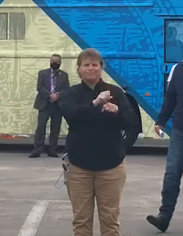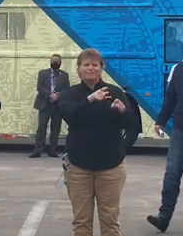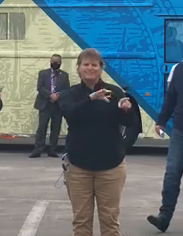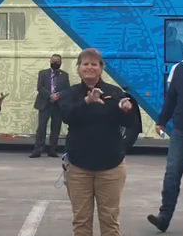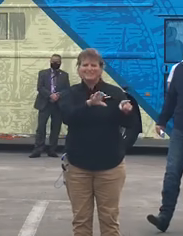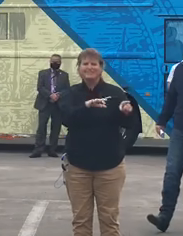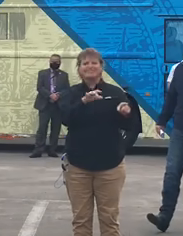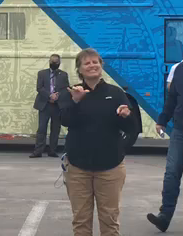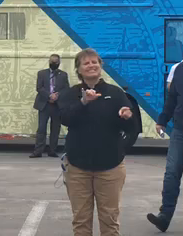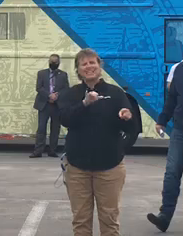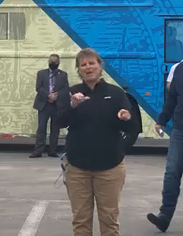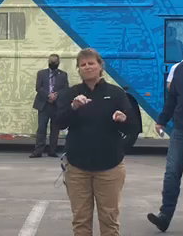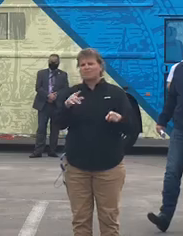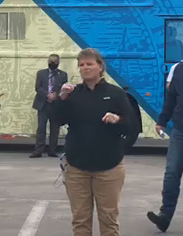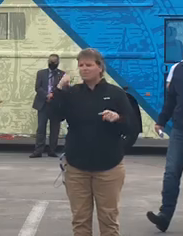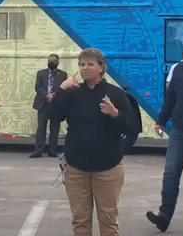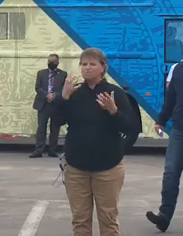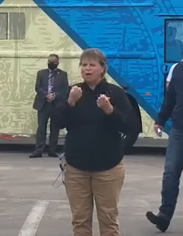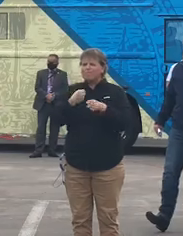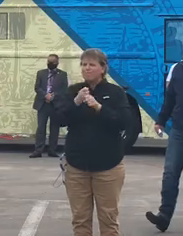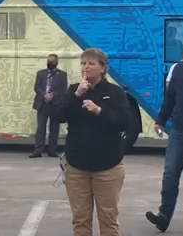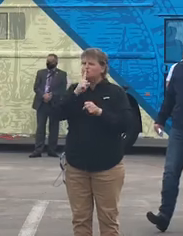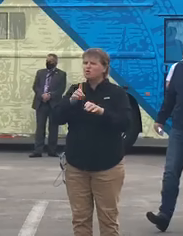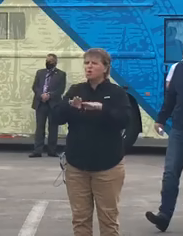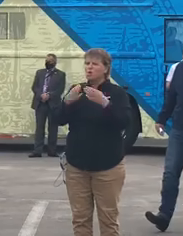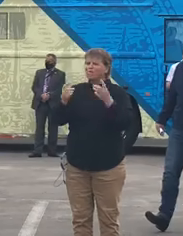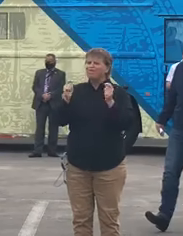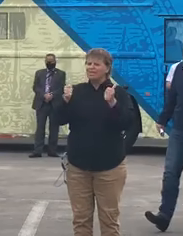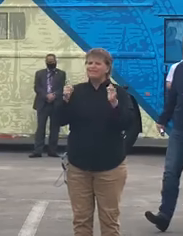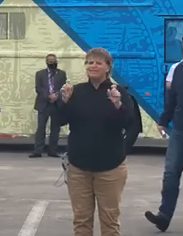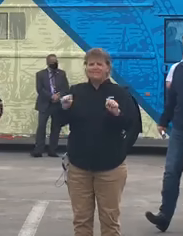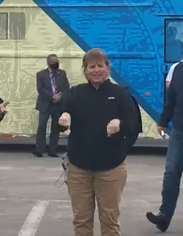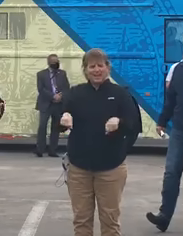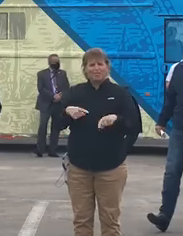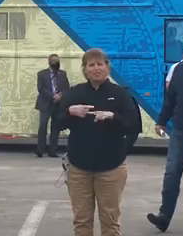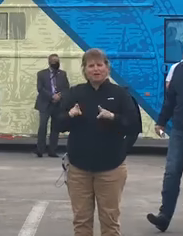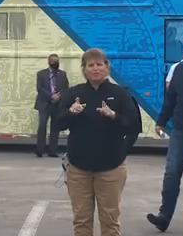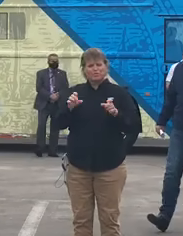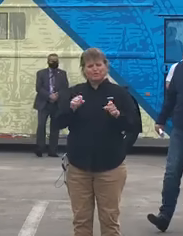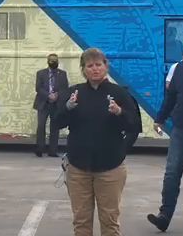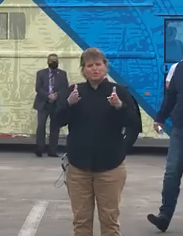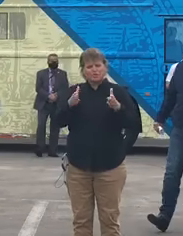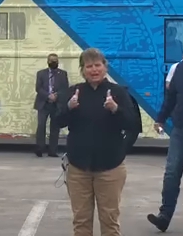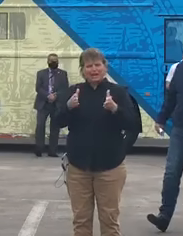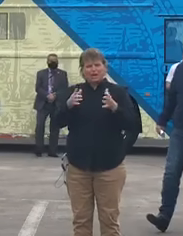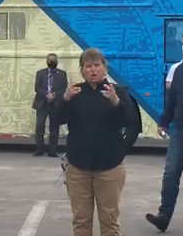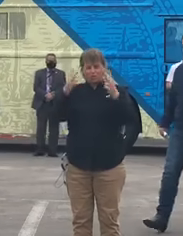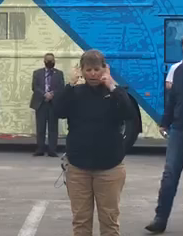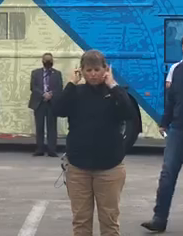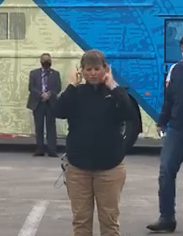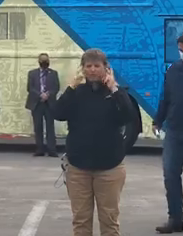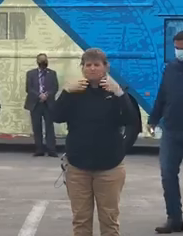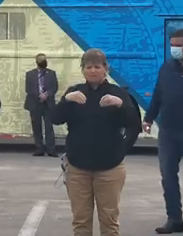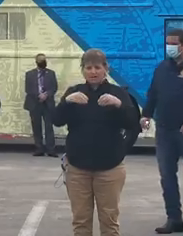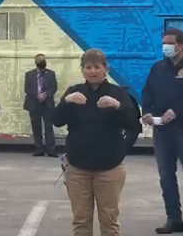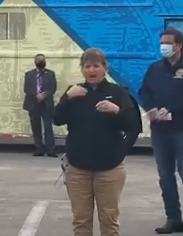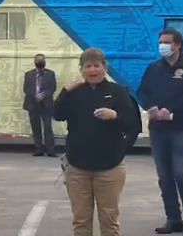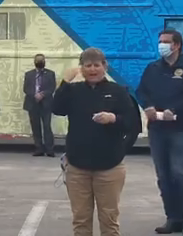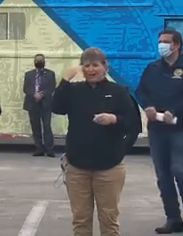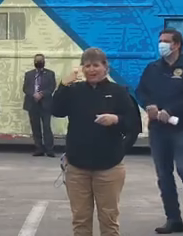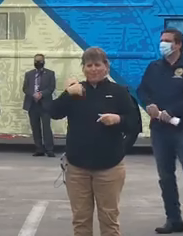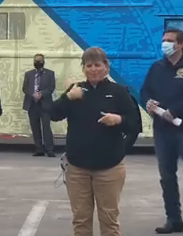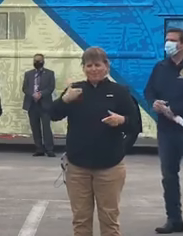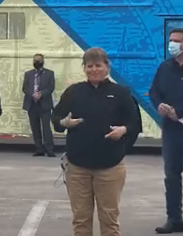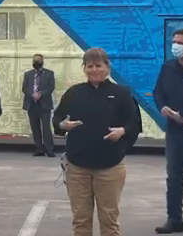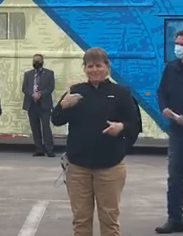working on the way that we can open up even barbershops, for God's sakes. I need one, I know that, okay? And so we're doing